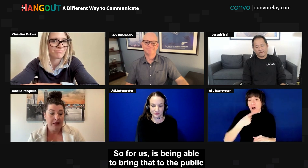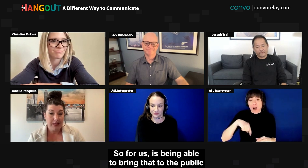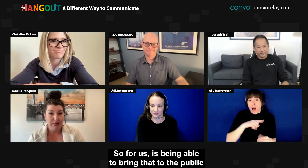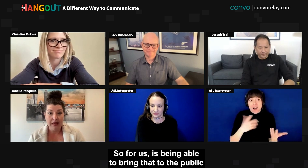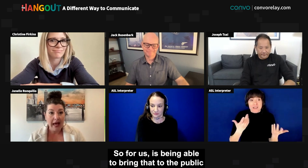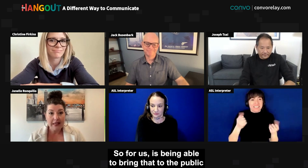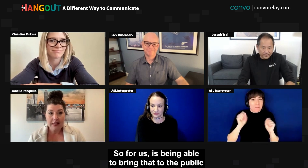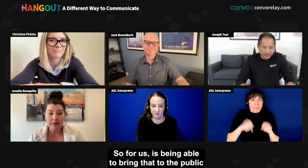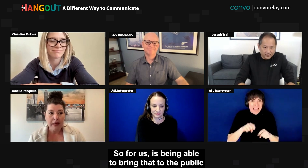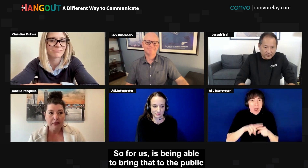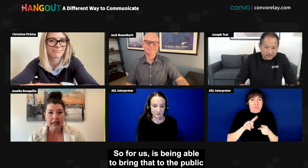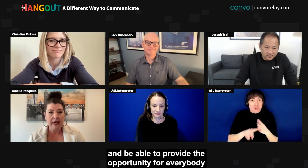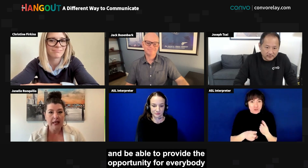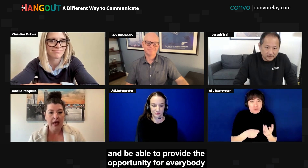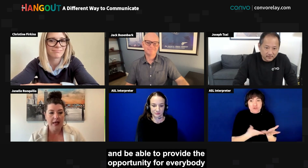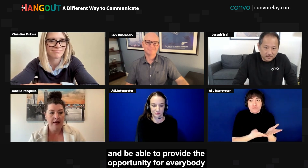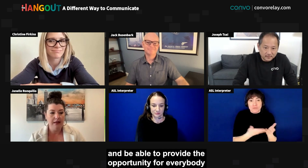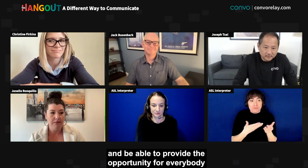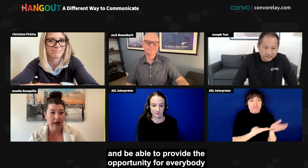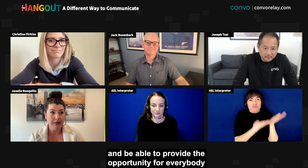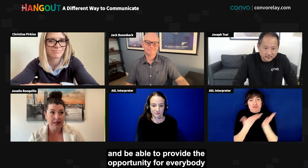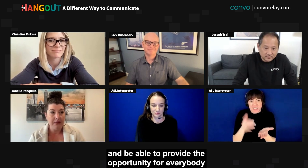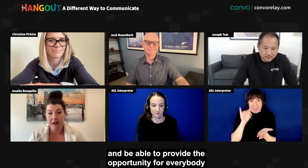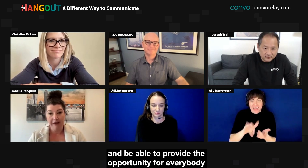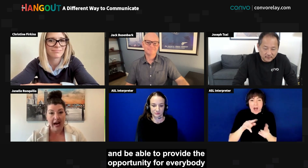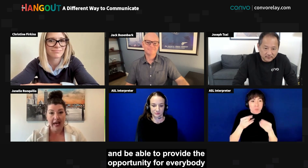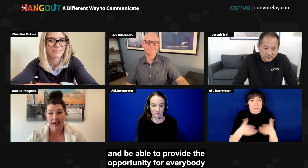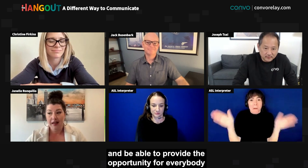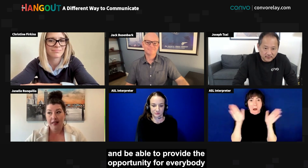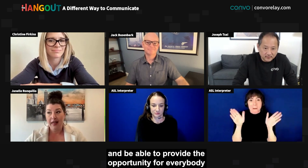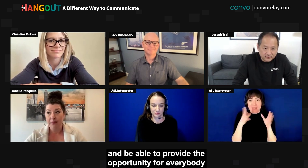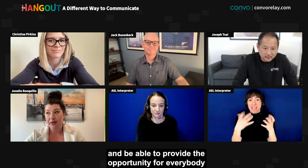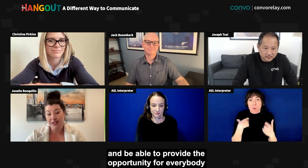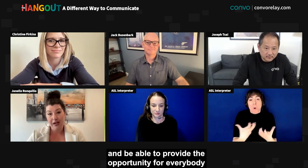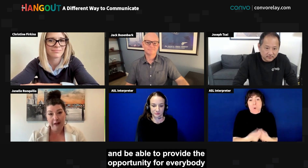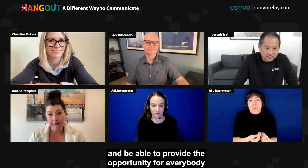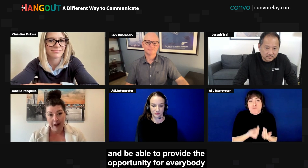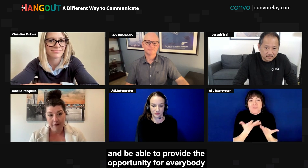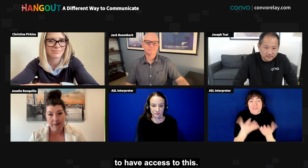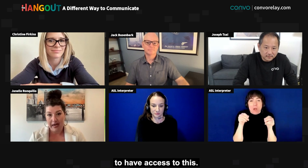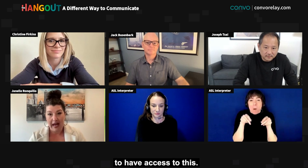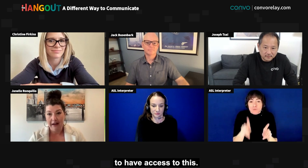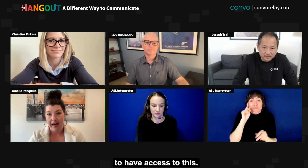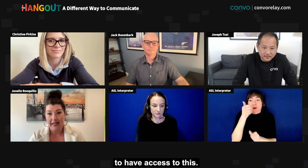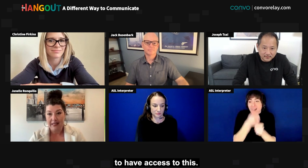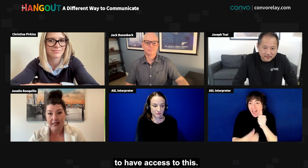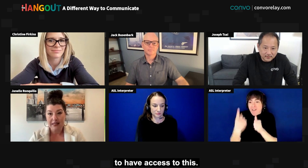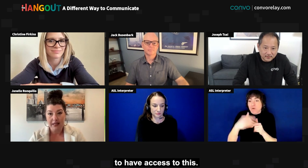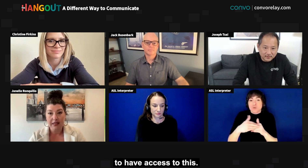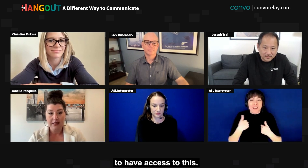to bring that to the public and be able to provide the opportunity for everybody to have access to this.